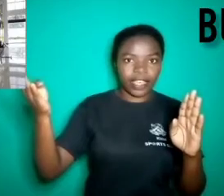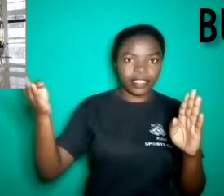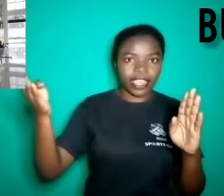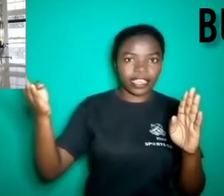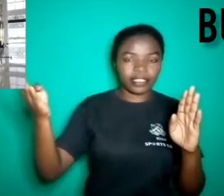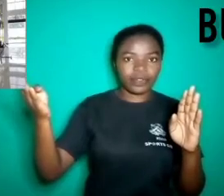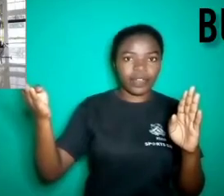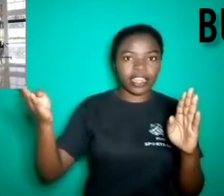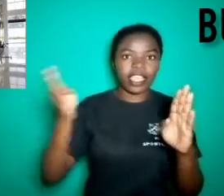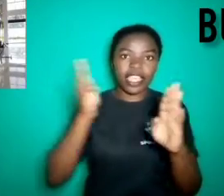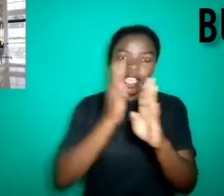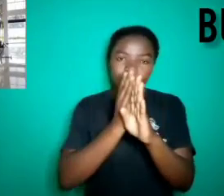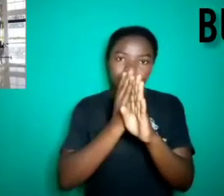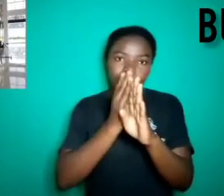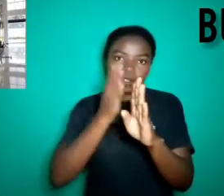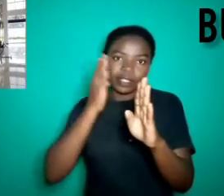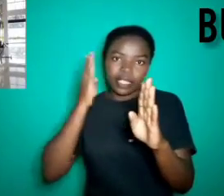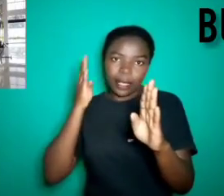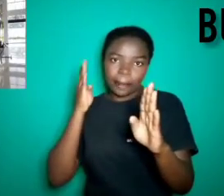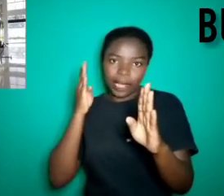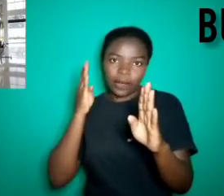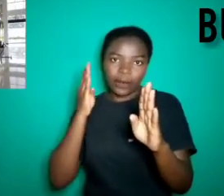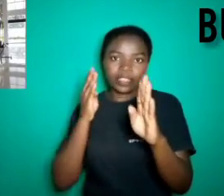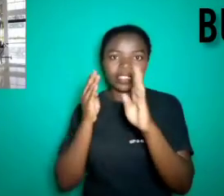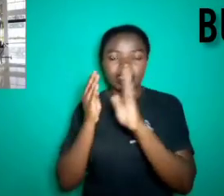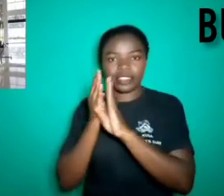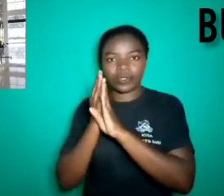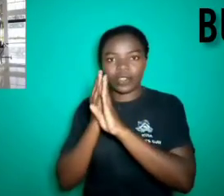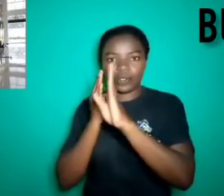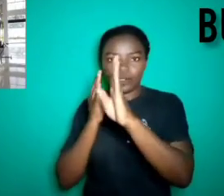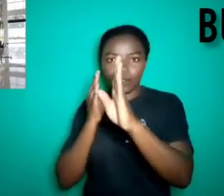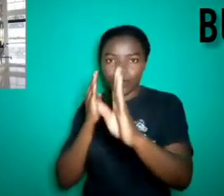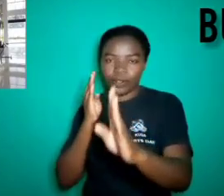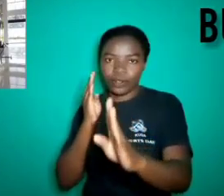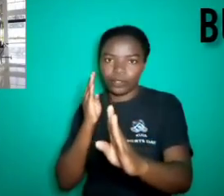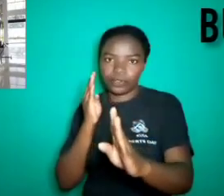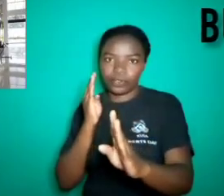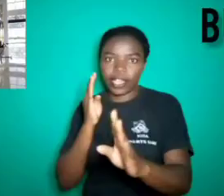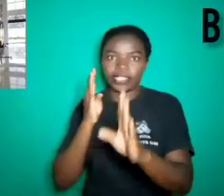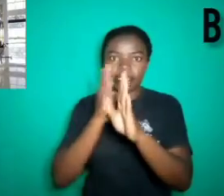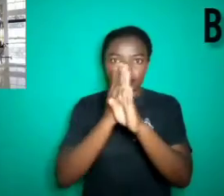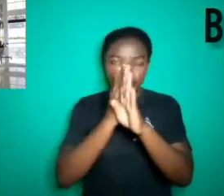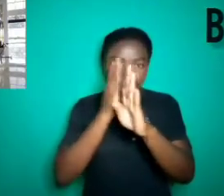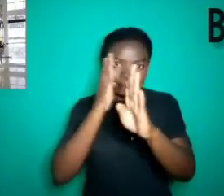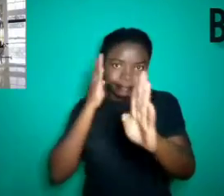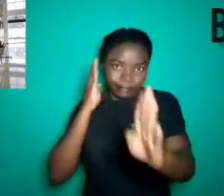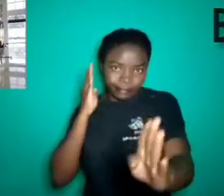The active one goes backwards and this one also goes forward.